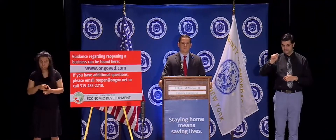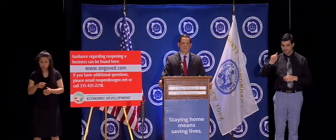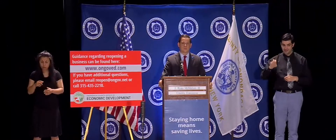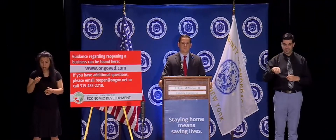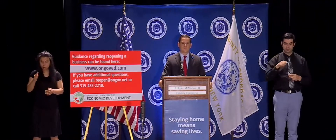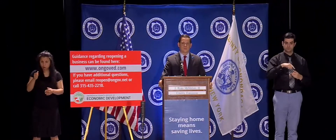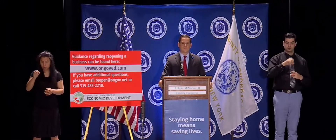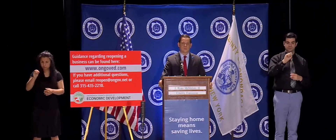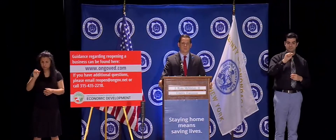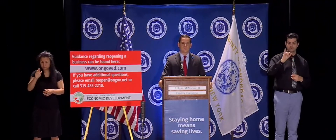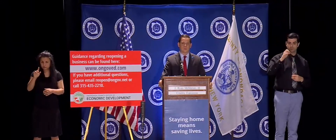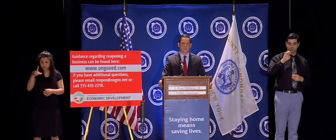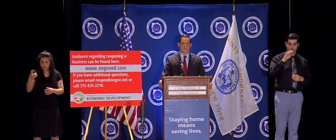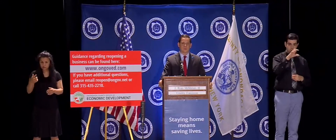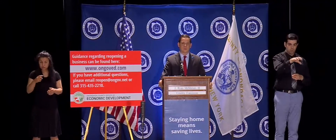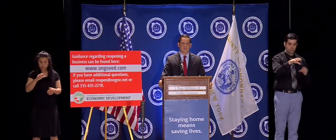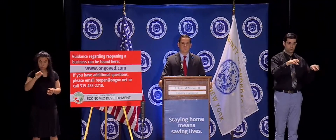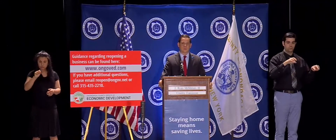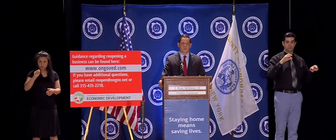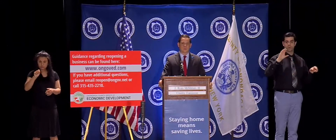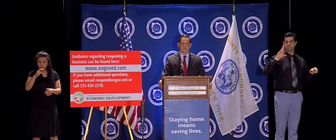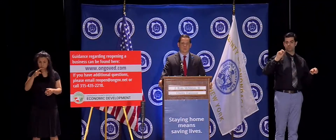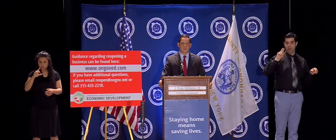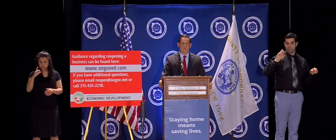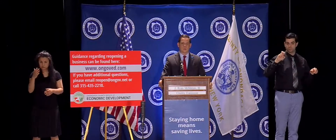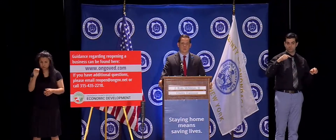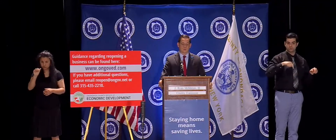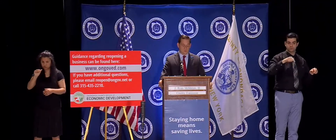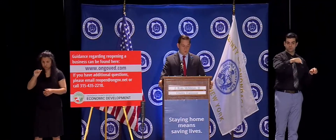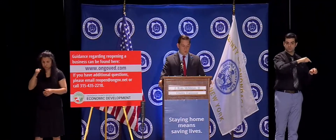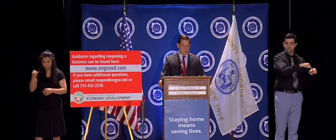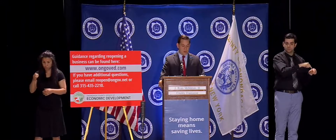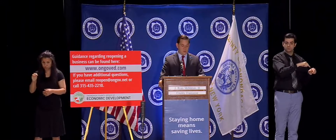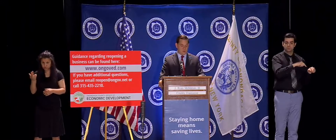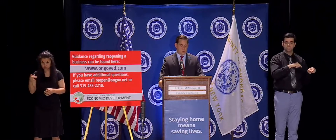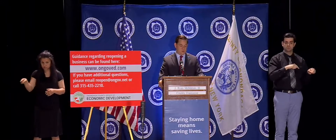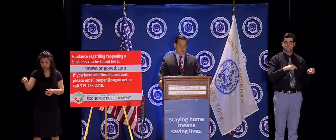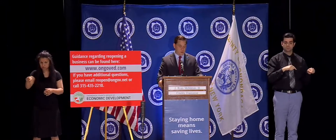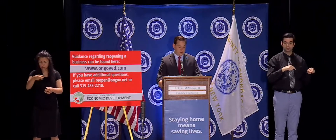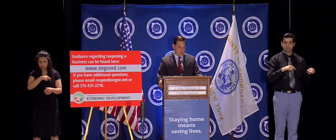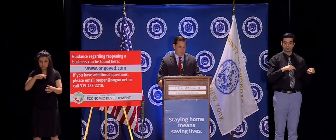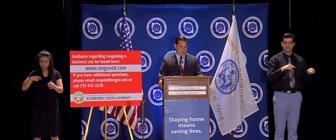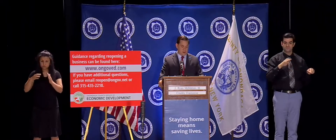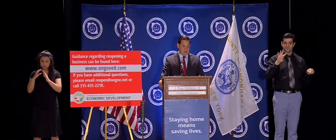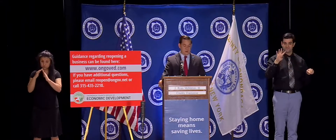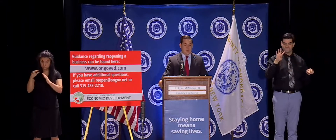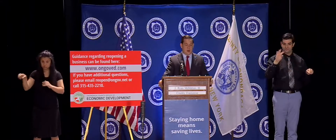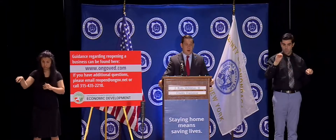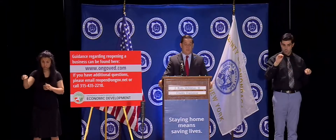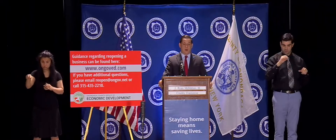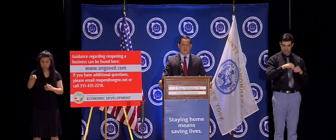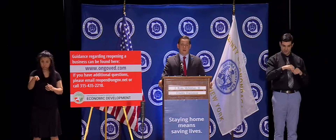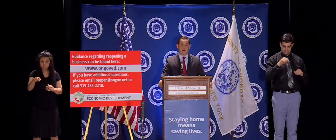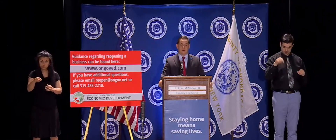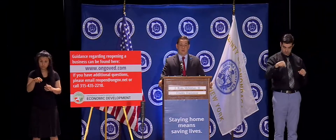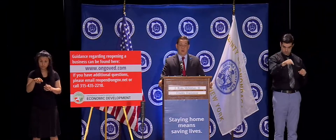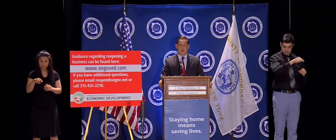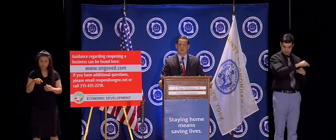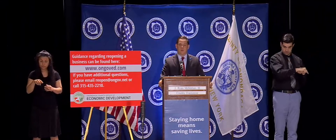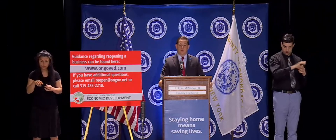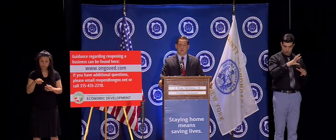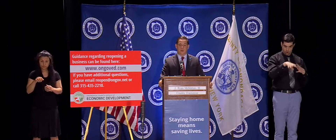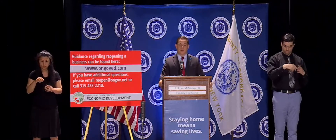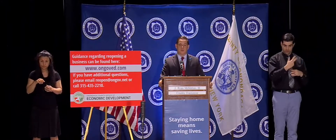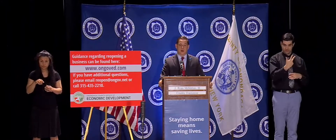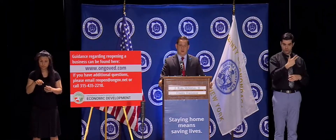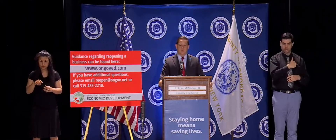these 20 people or so in all 3 hospital systems? Yeah, well, it's 40 today. 40. But yeah, you have